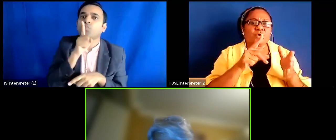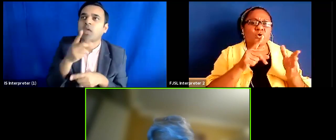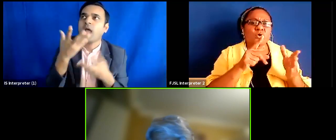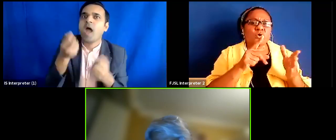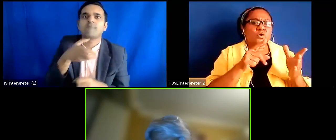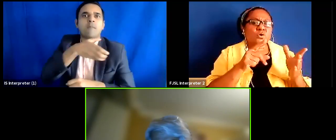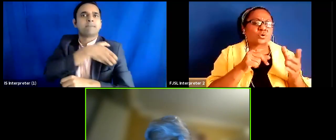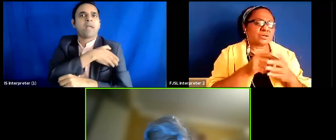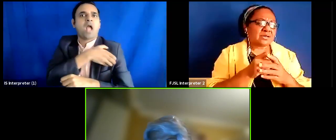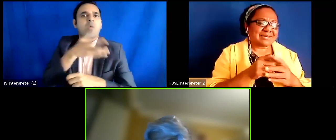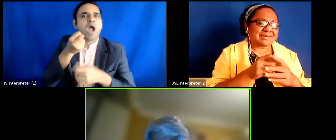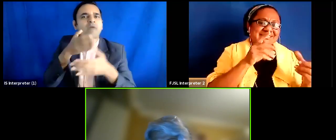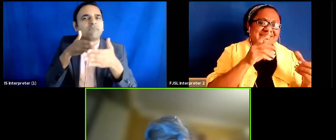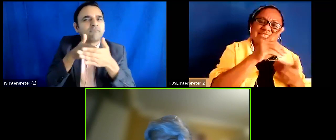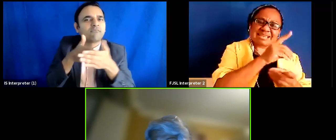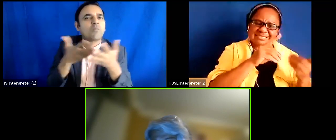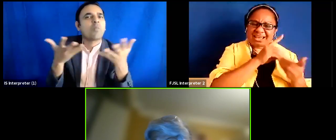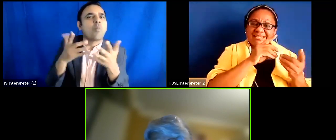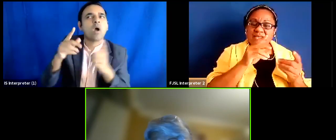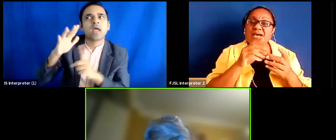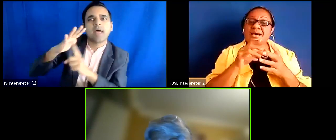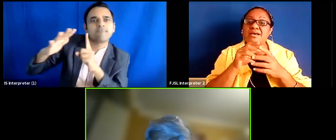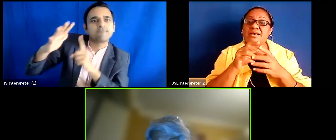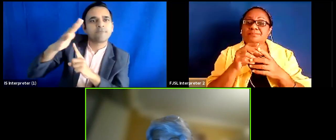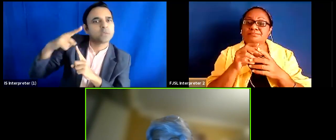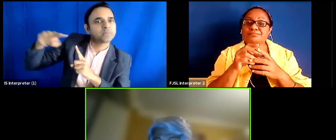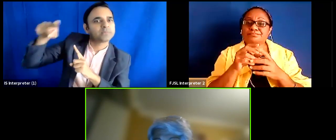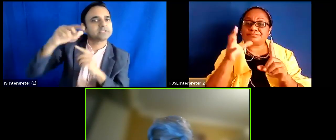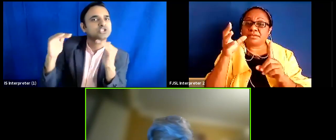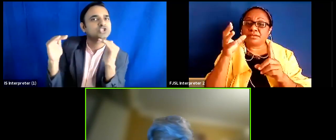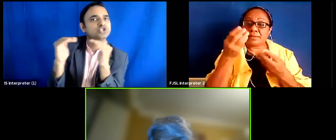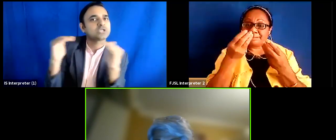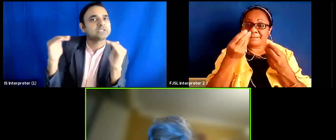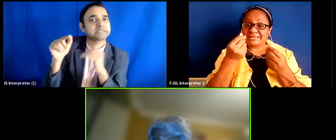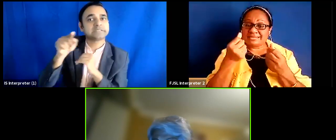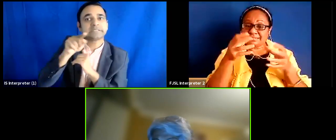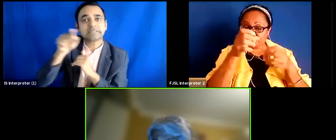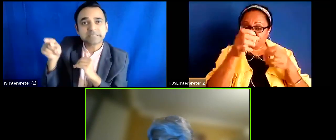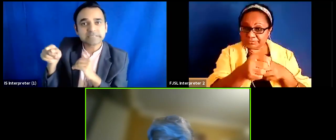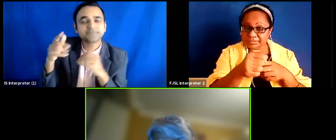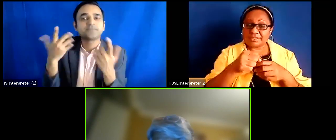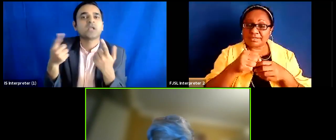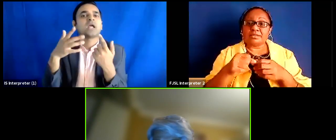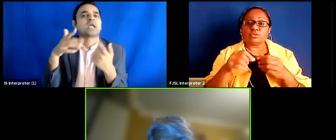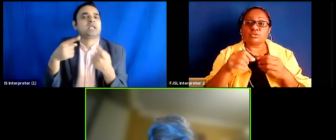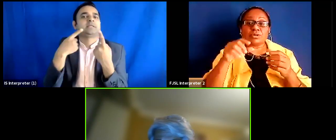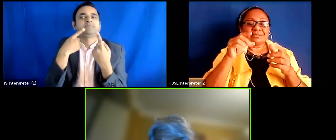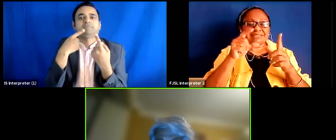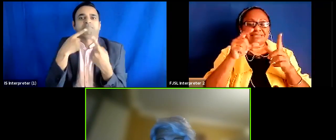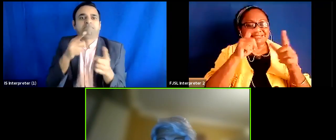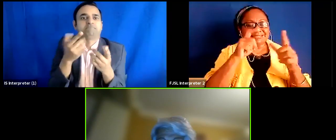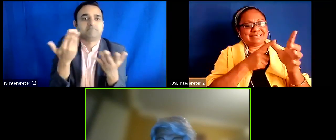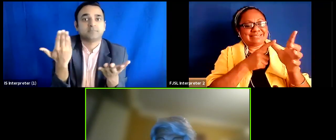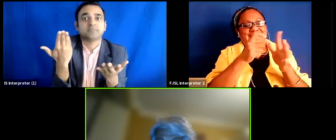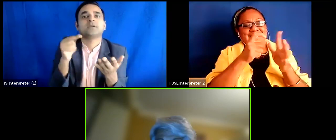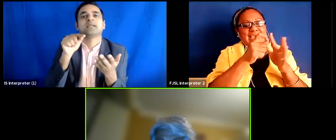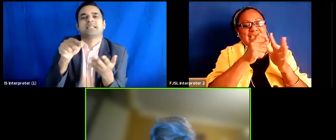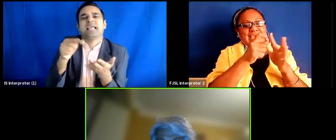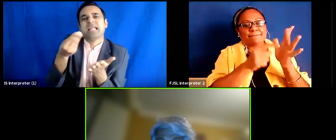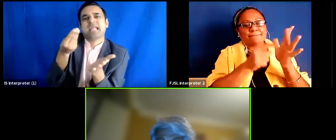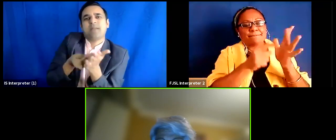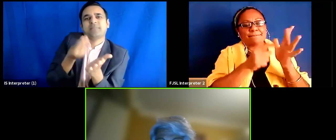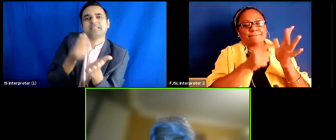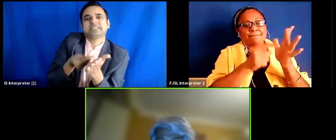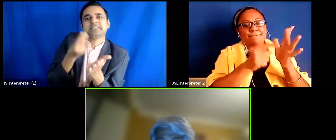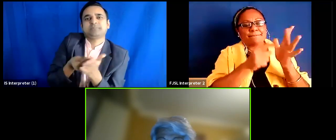Disaster capitalism, the way I understand it, occurs when private or corporate interests take